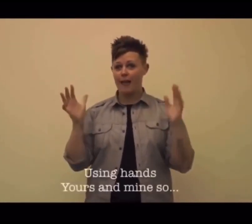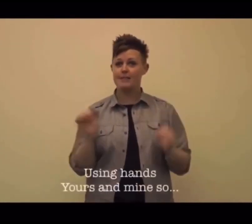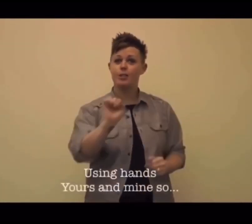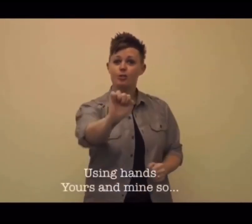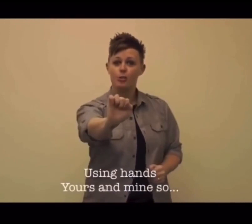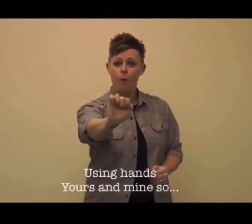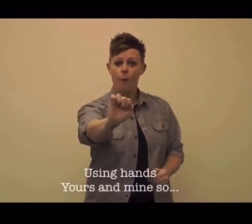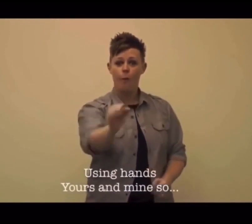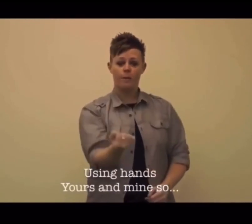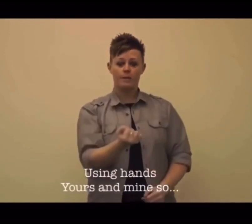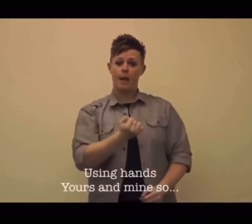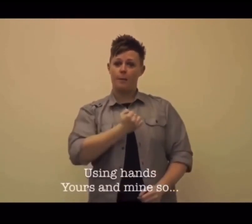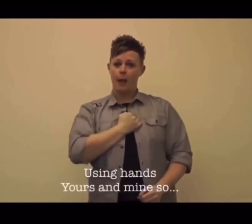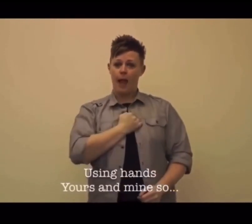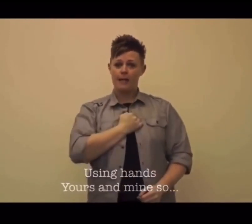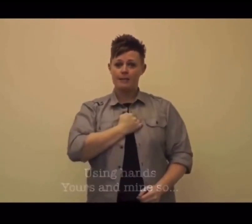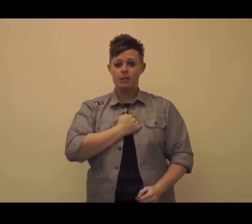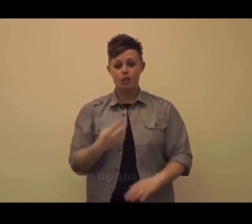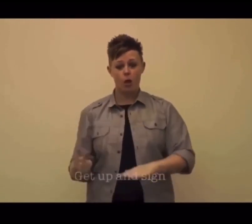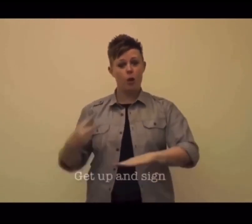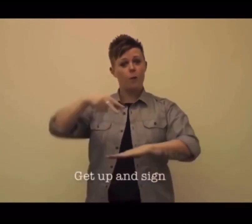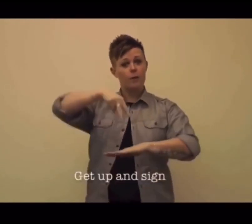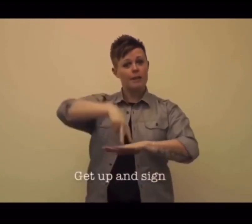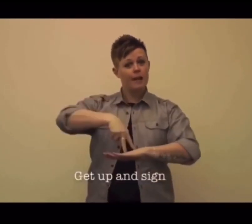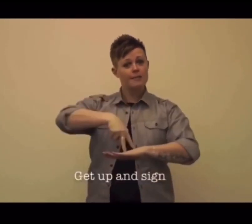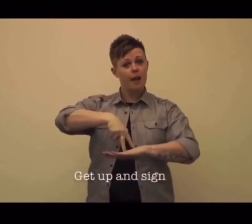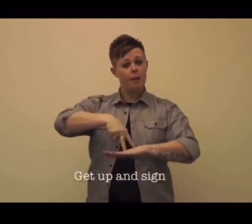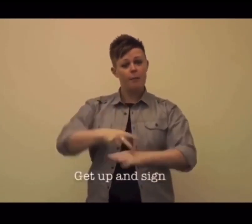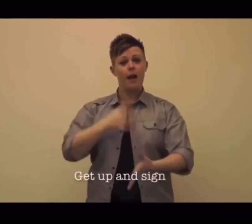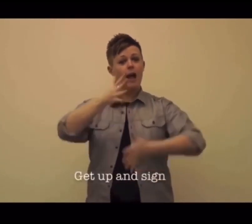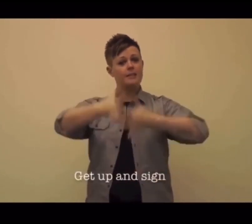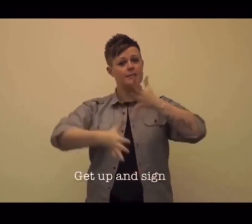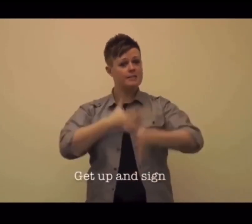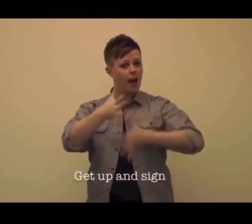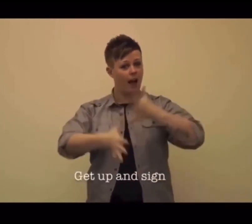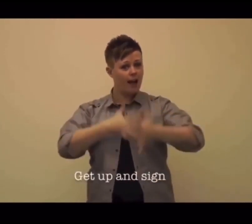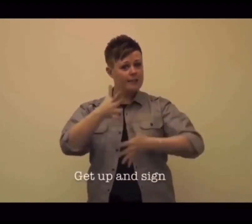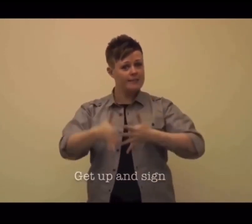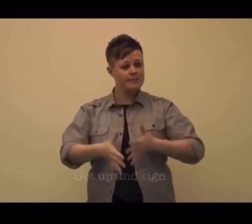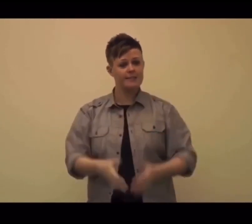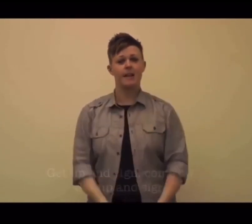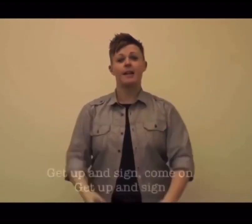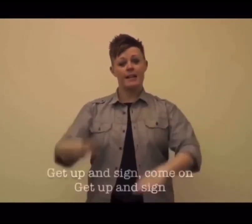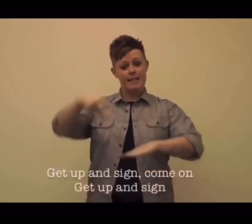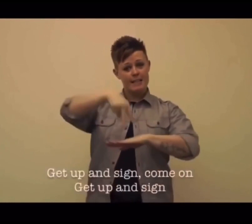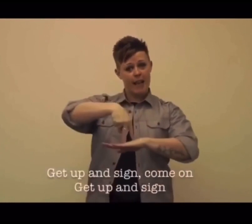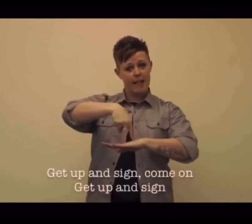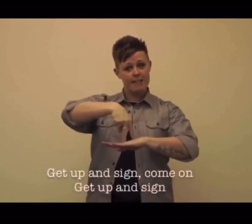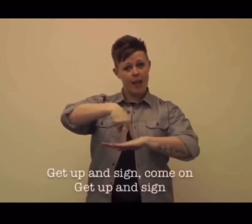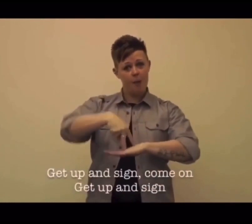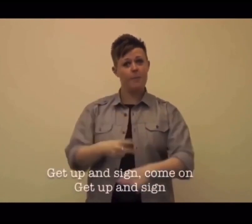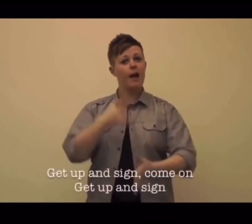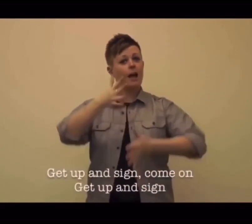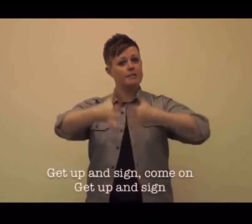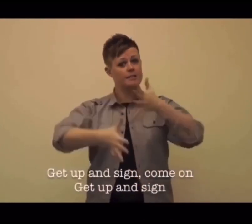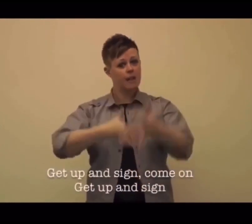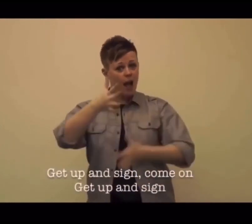hands, yours and mine, so get up and sign. Get up and